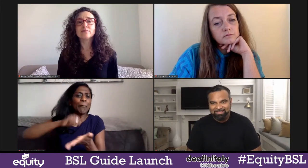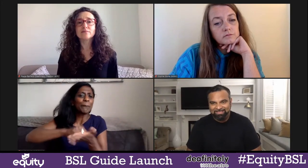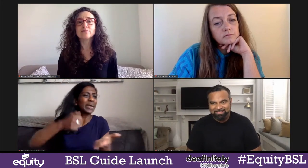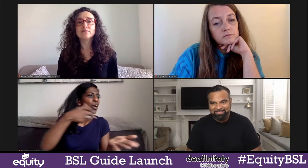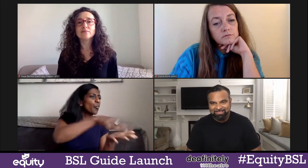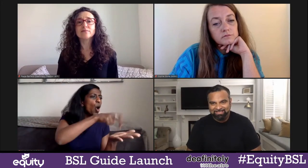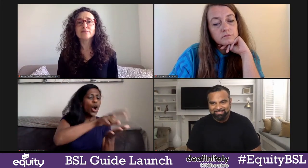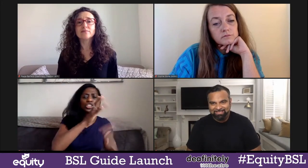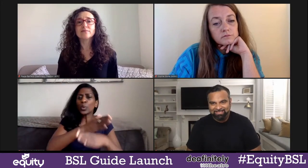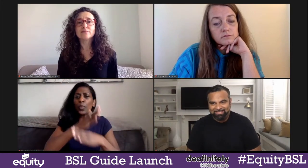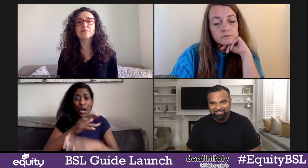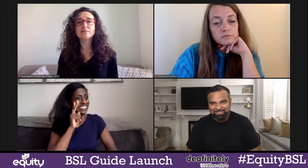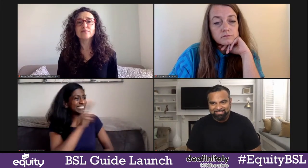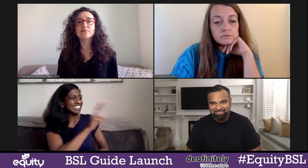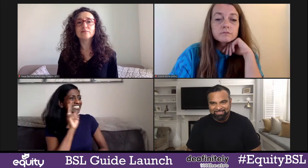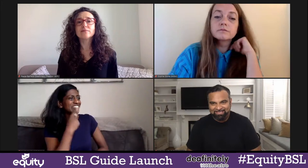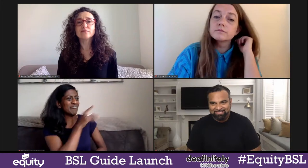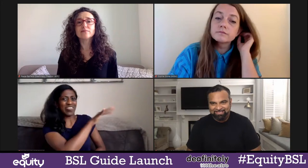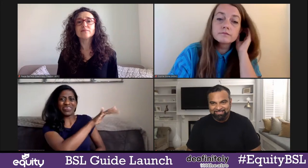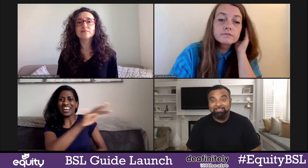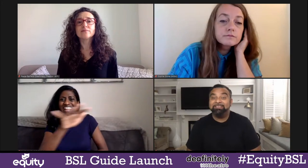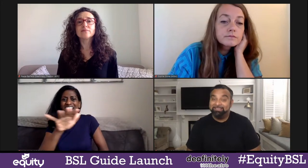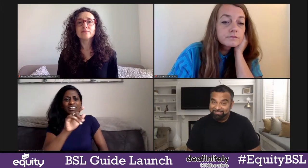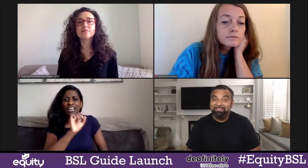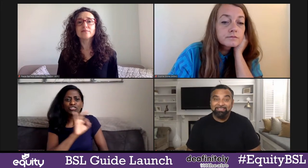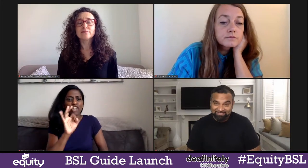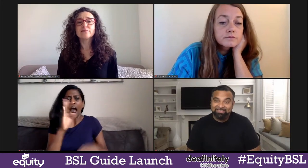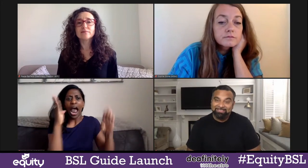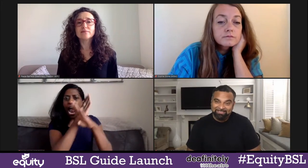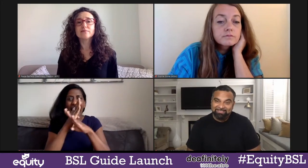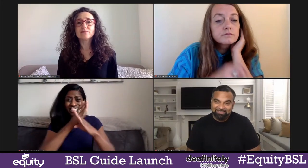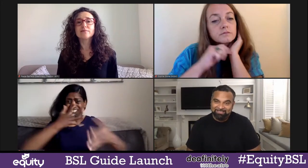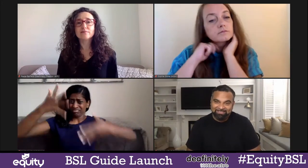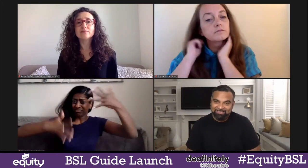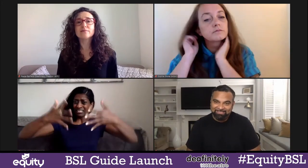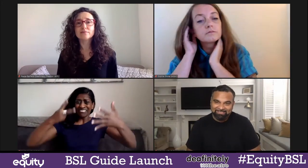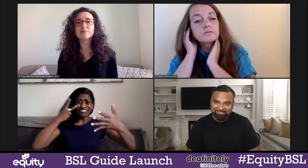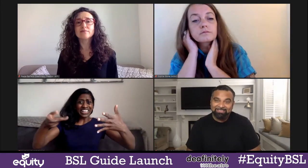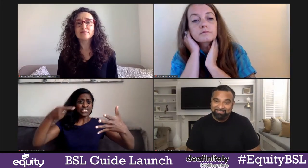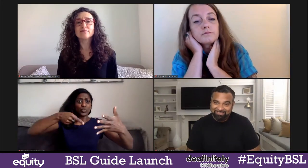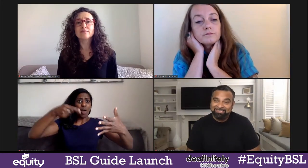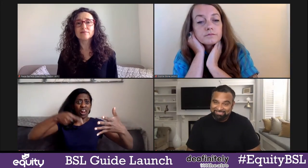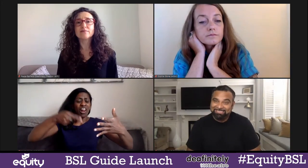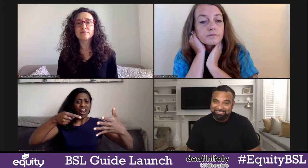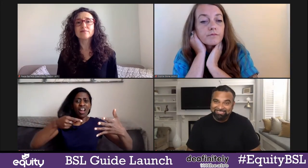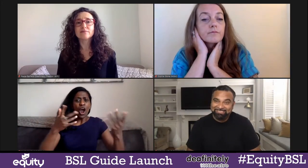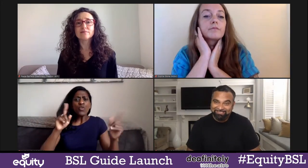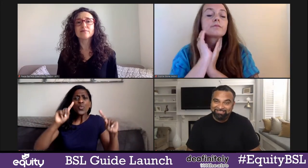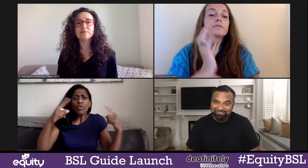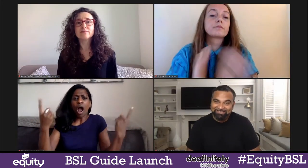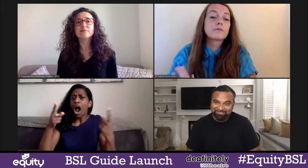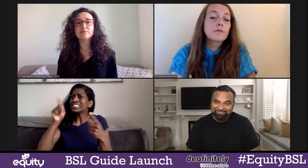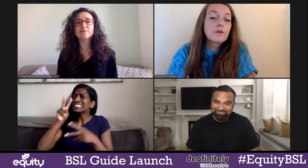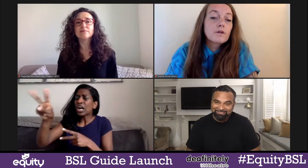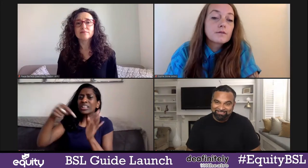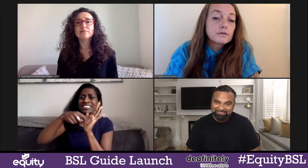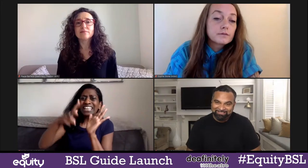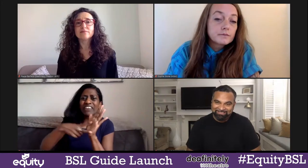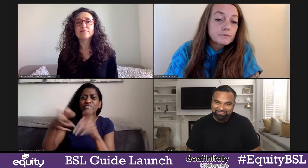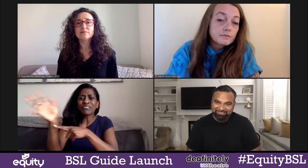language. So if you're walking around going to work, going shopping, you will see deaf people out there on the street. We're not hidden away.